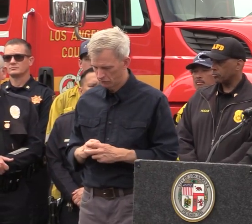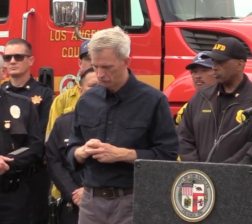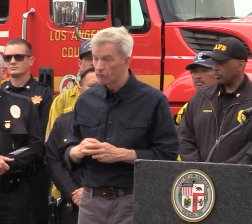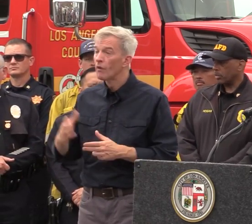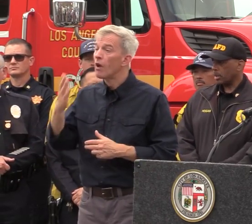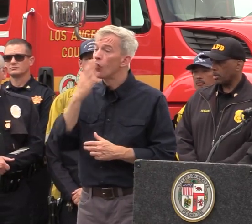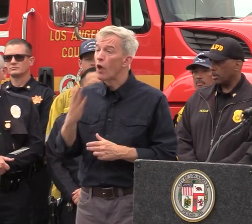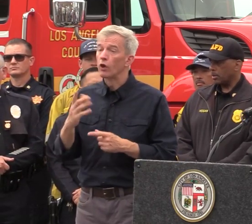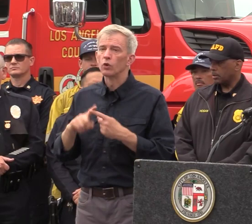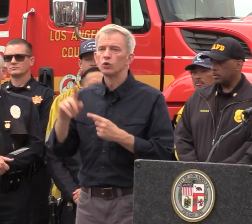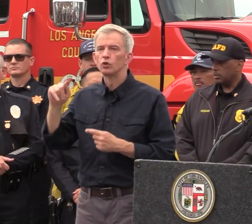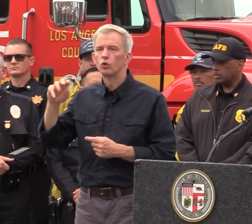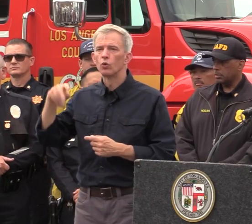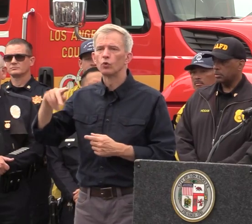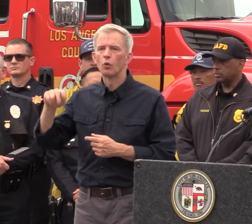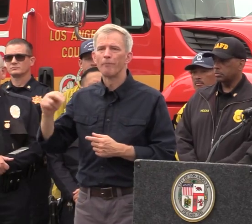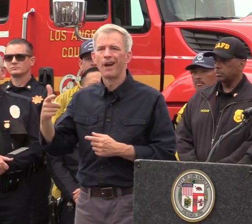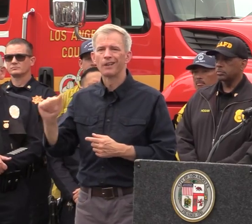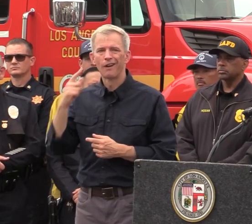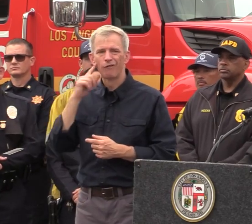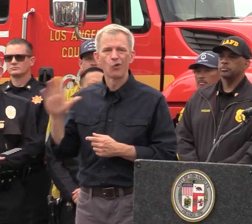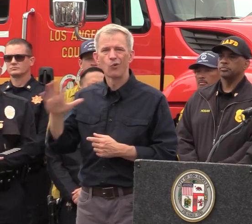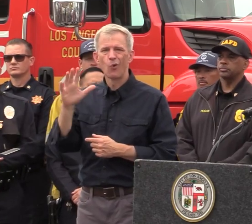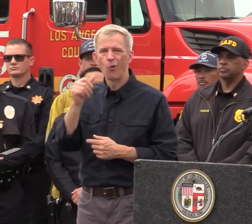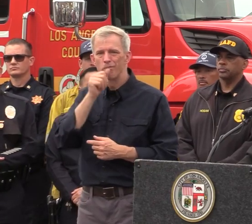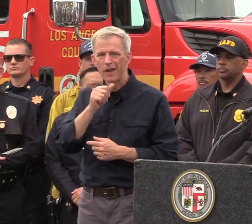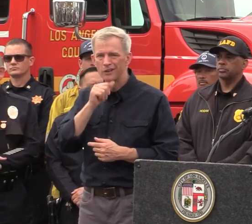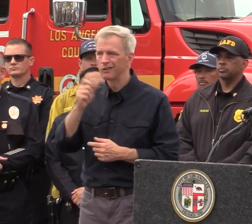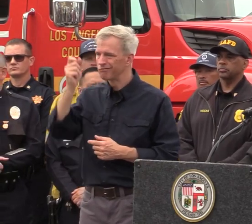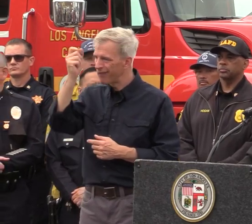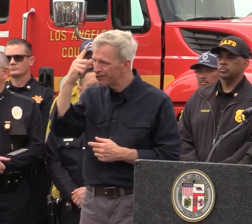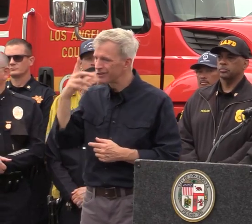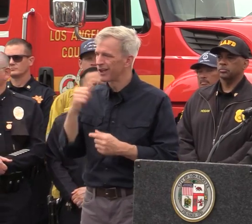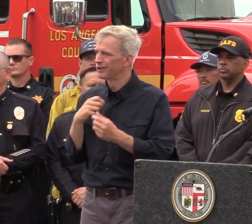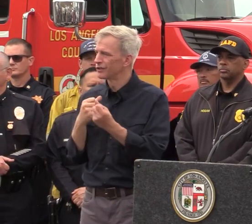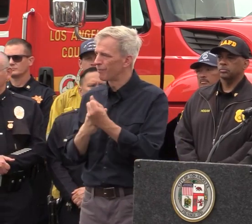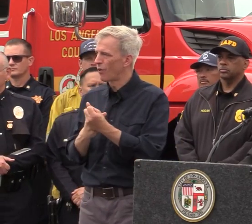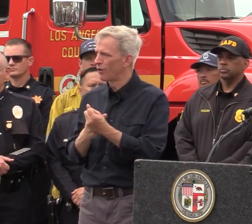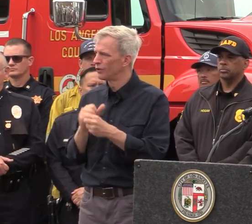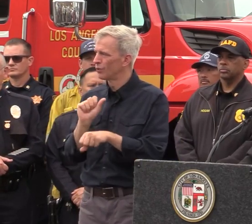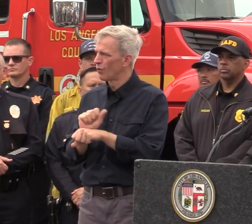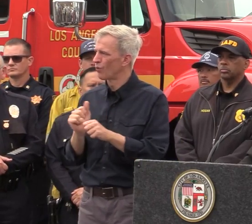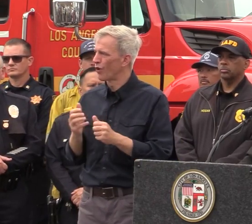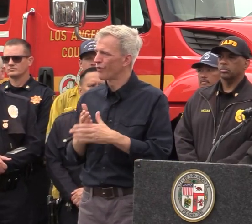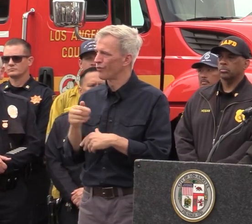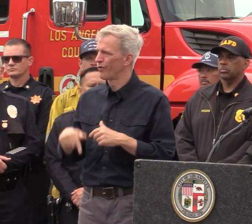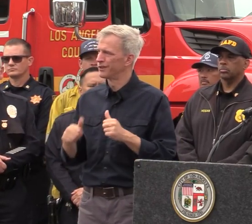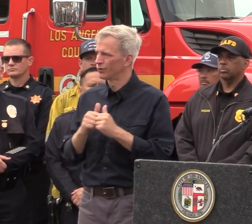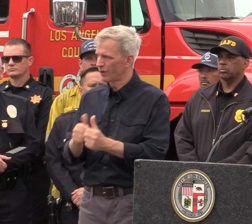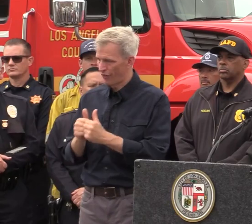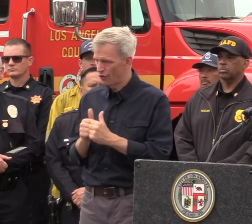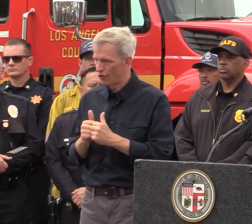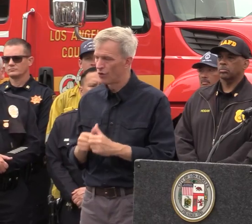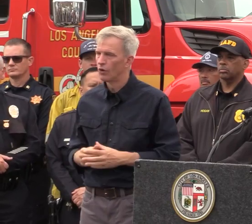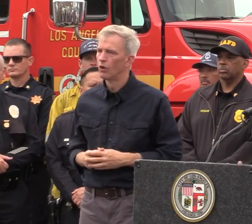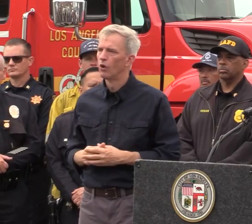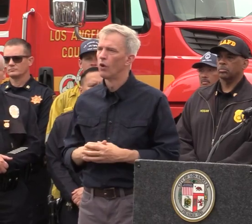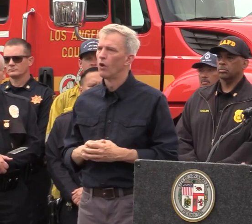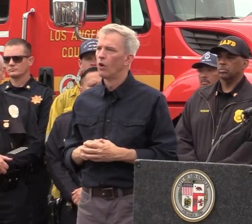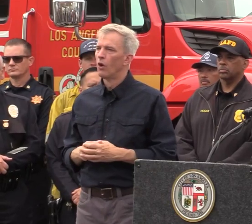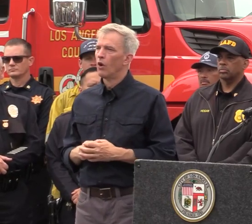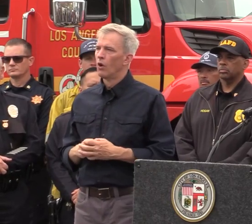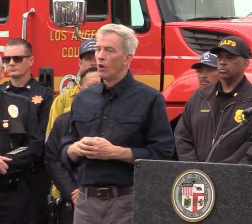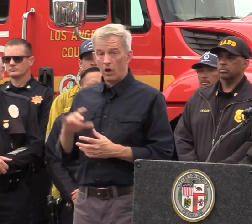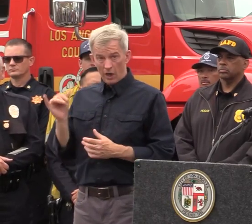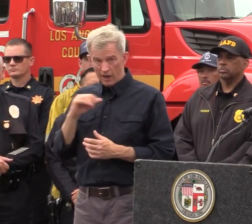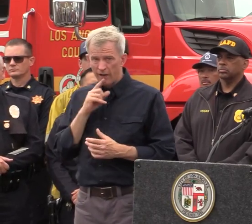to Topanga for your patience, your understanding, and support as we work through this together. As it's been